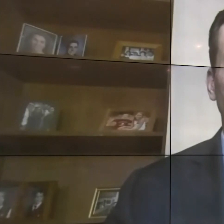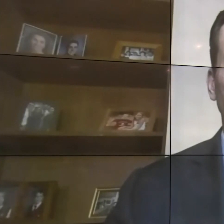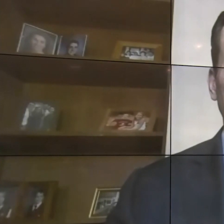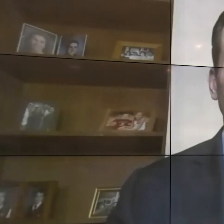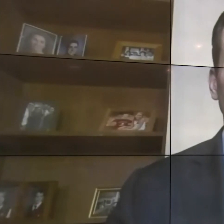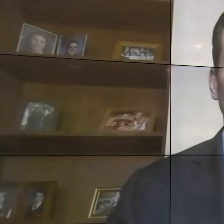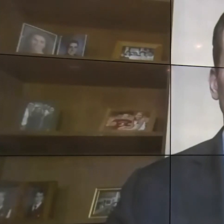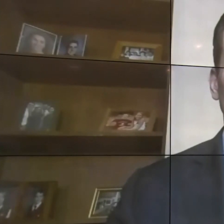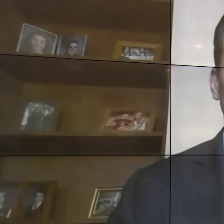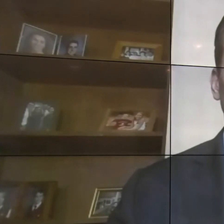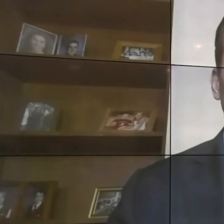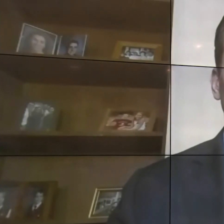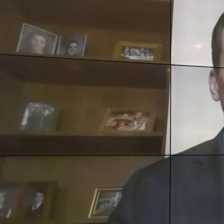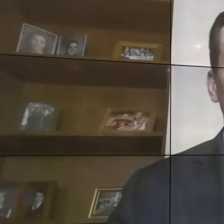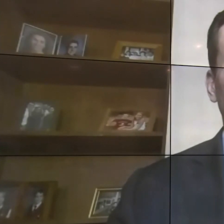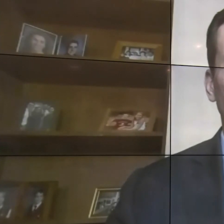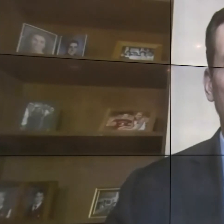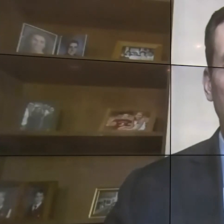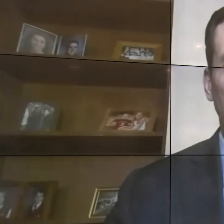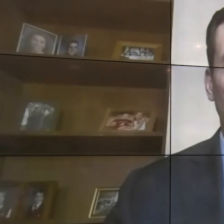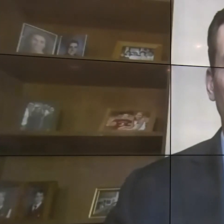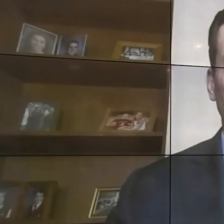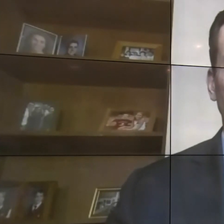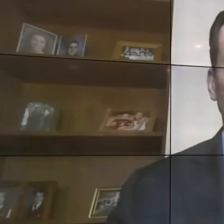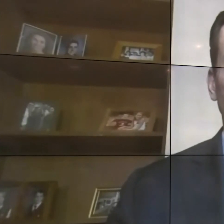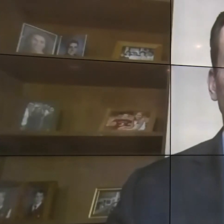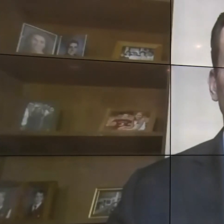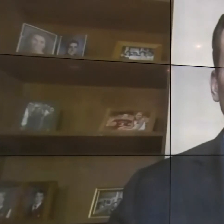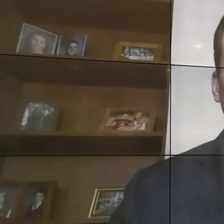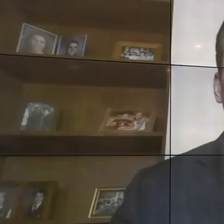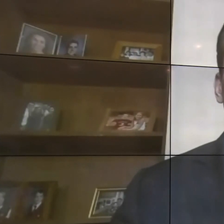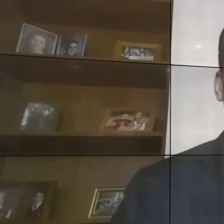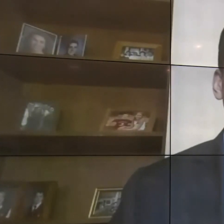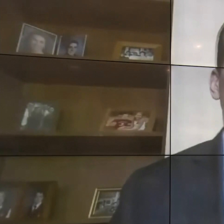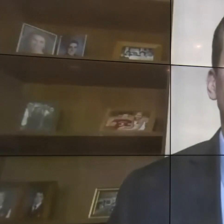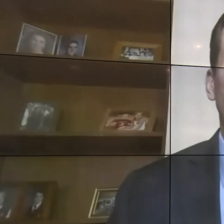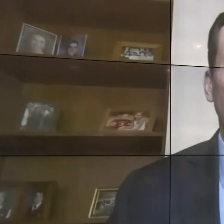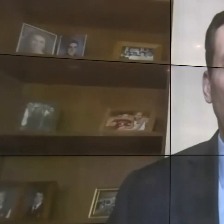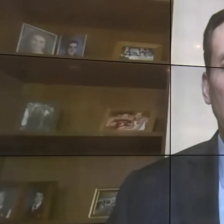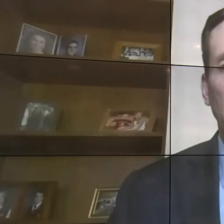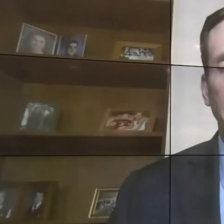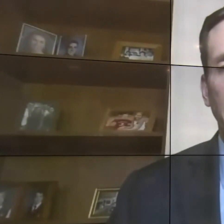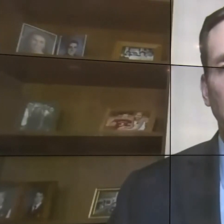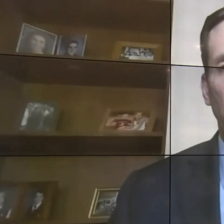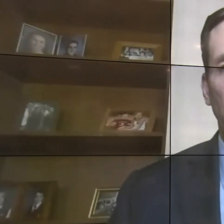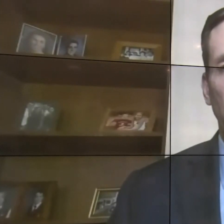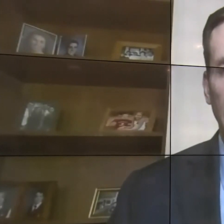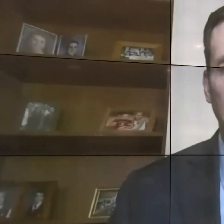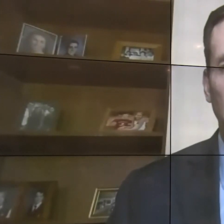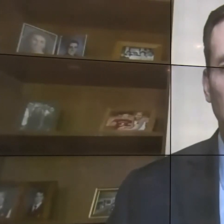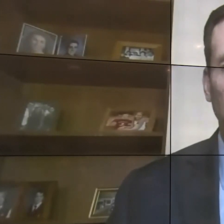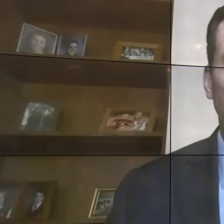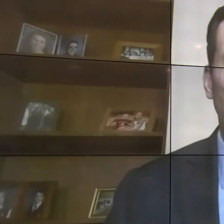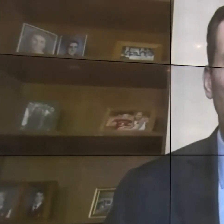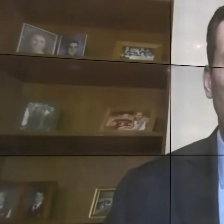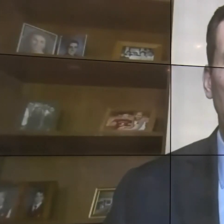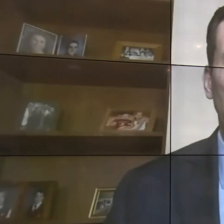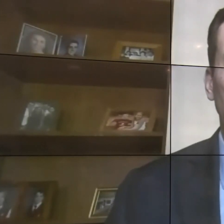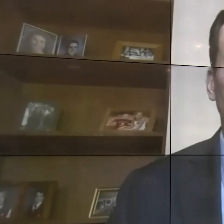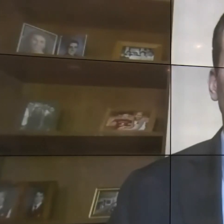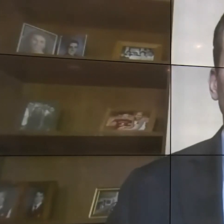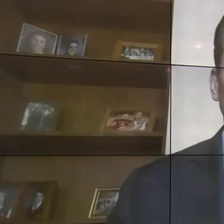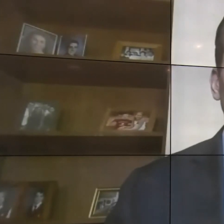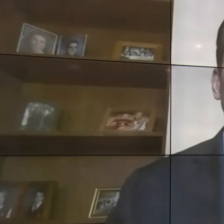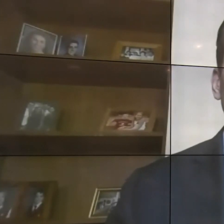chemical facility incidents that occurred in Harris County in 2019. The group made several recommendations to enhance emergency